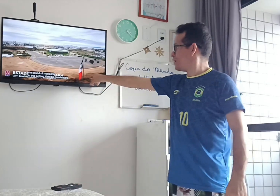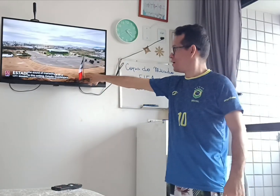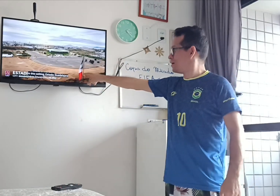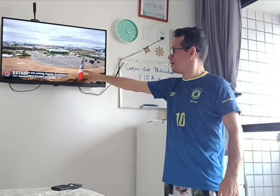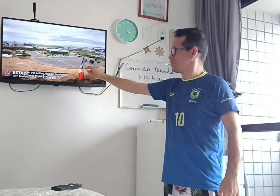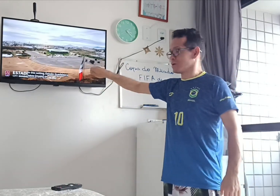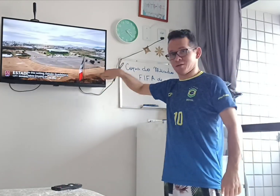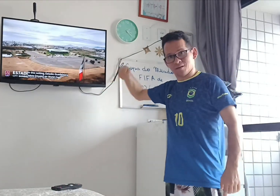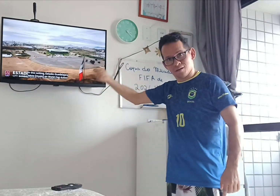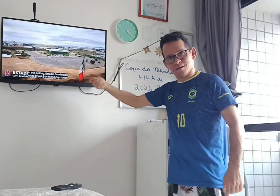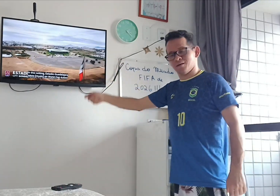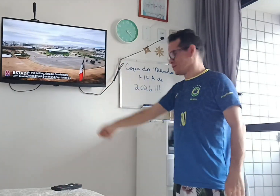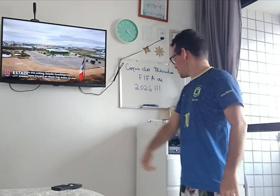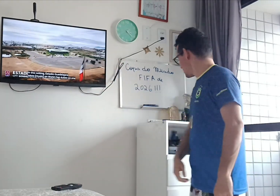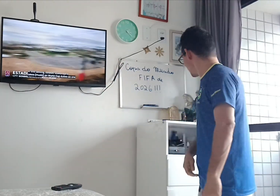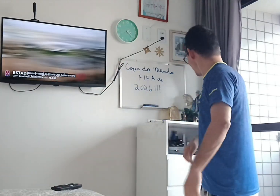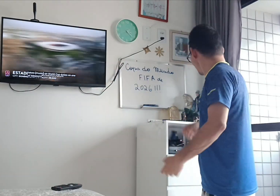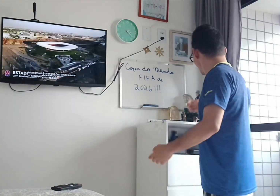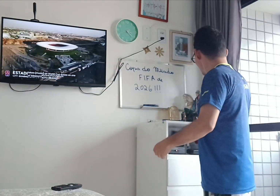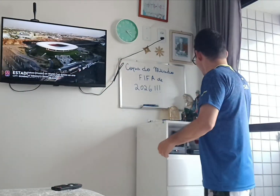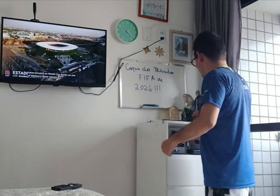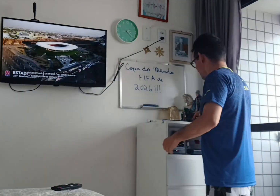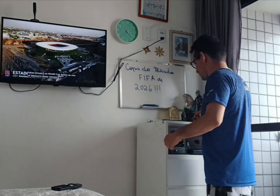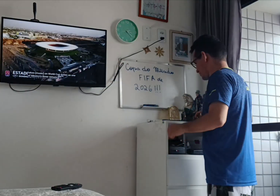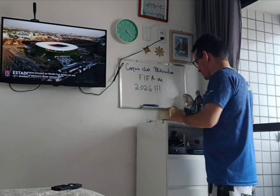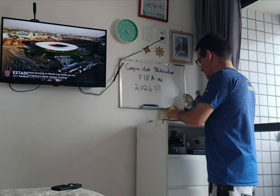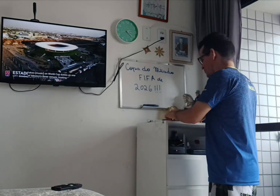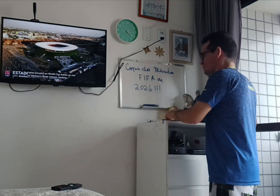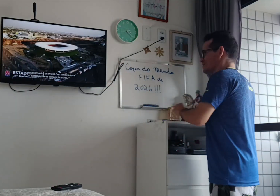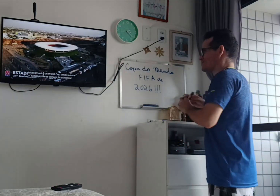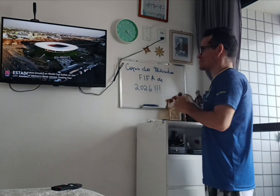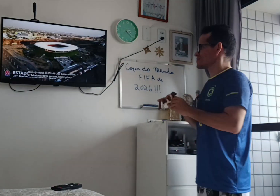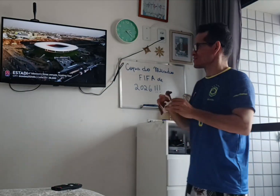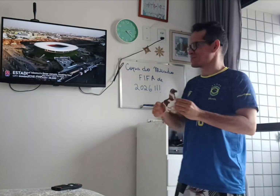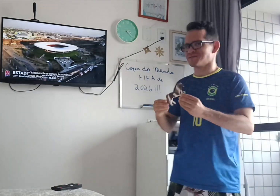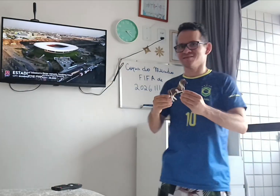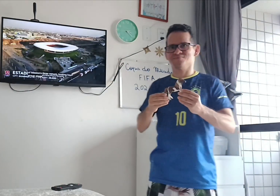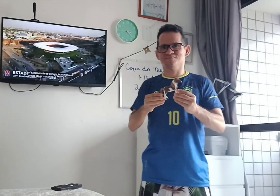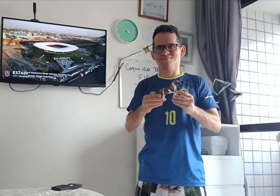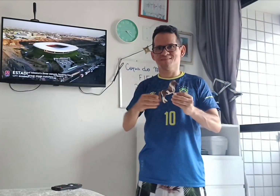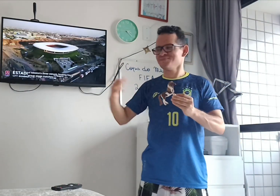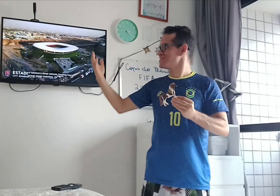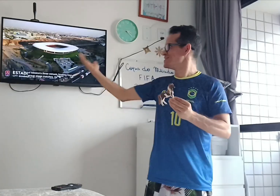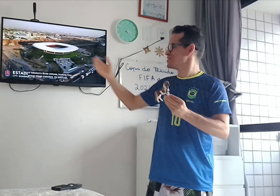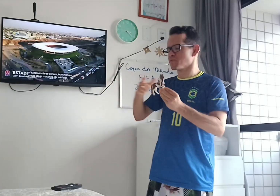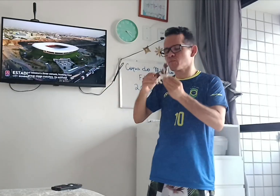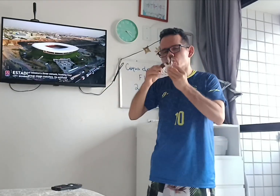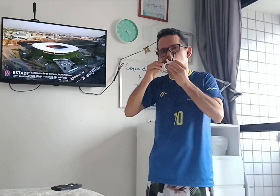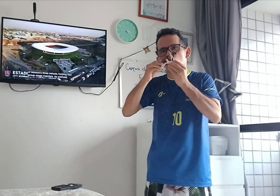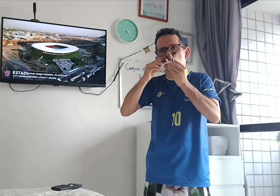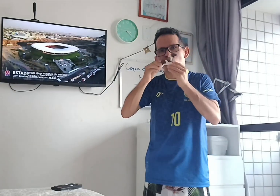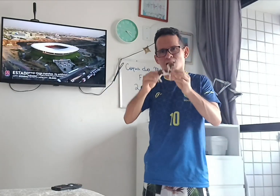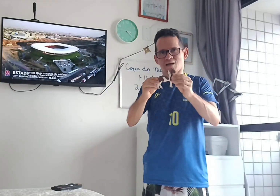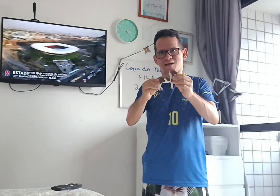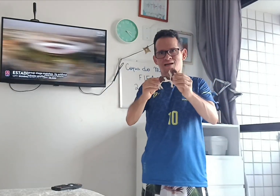takes on World Cup duties as one of Mexico's 3 venues, hosting 4 group stage matches. Its artificial hillside profile,